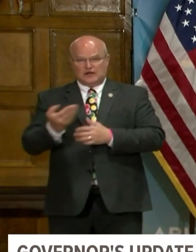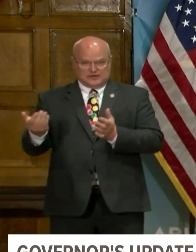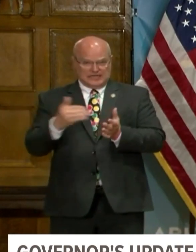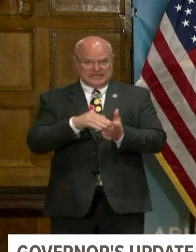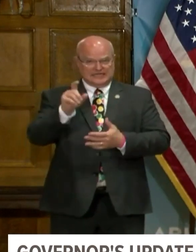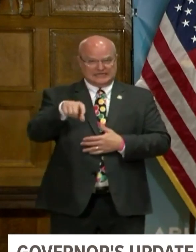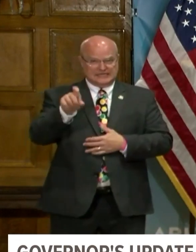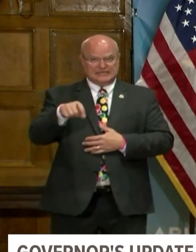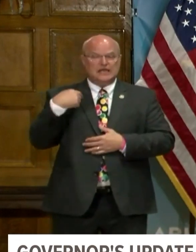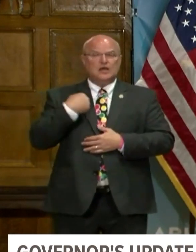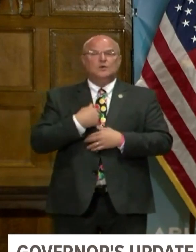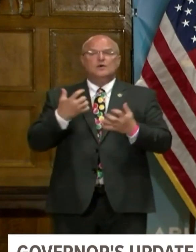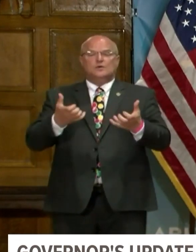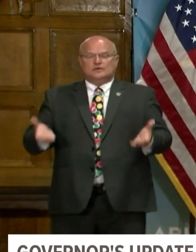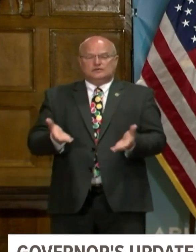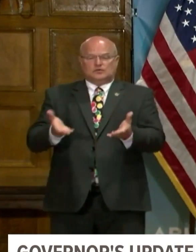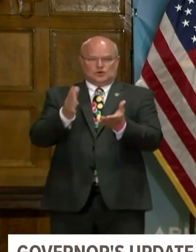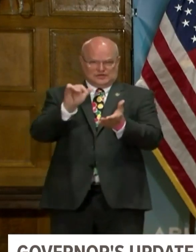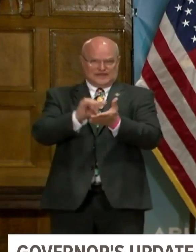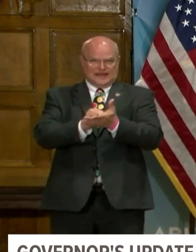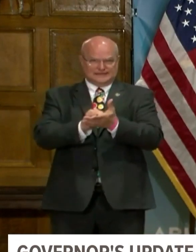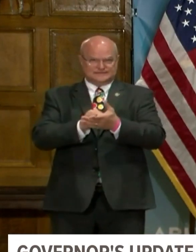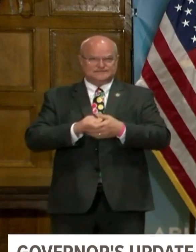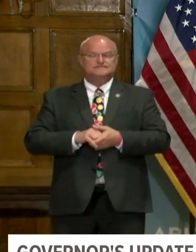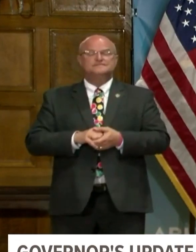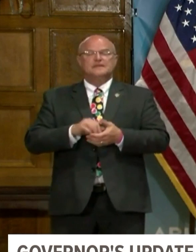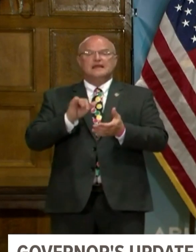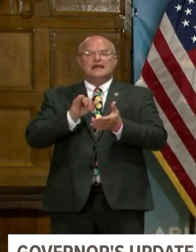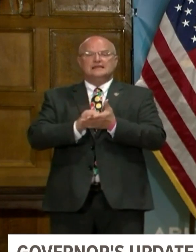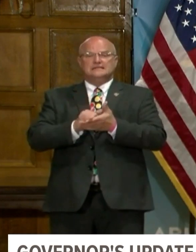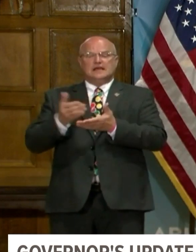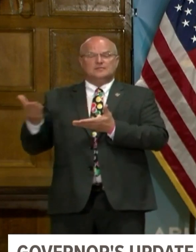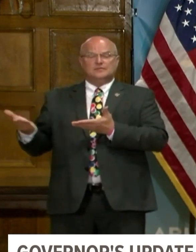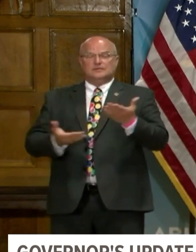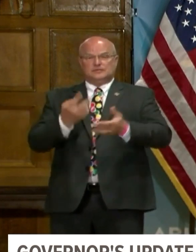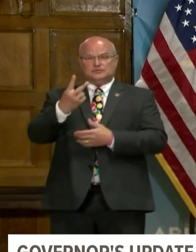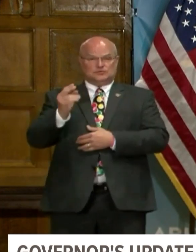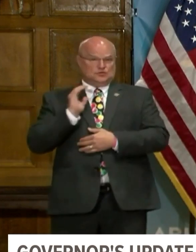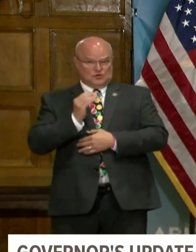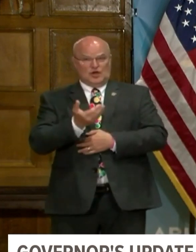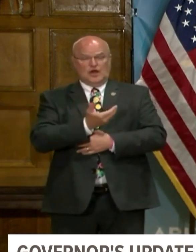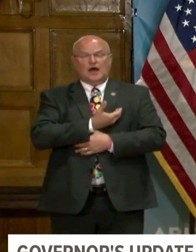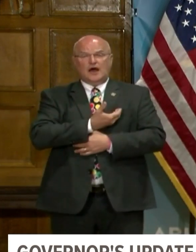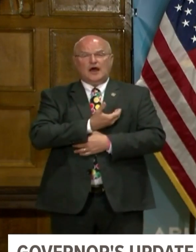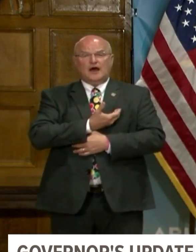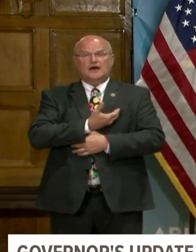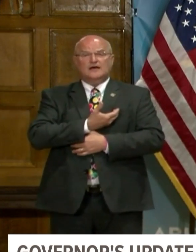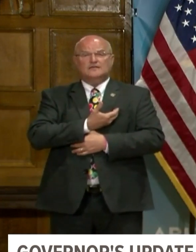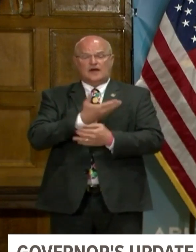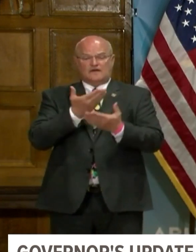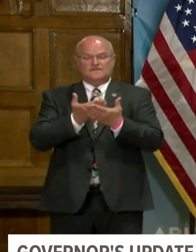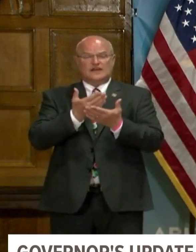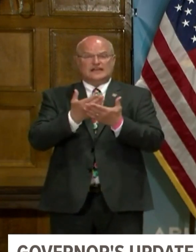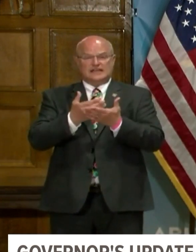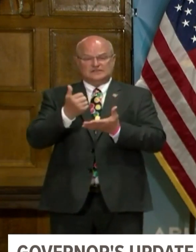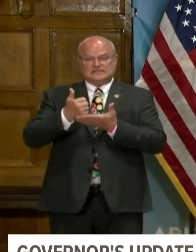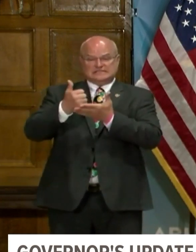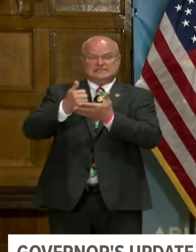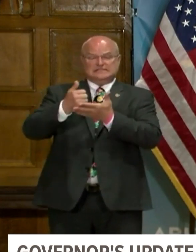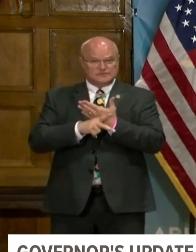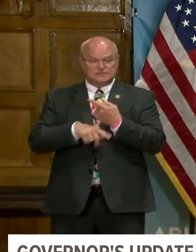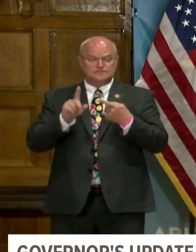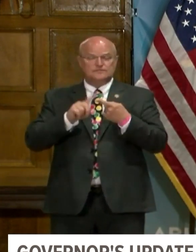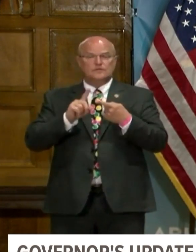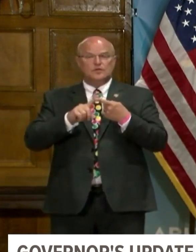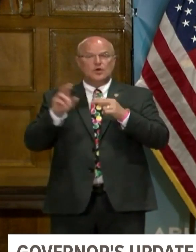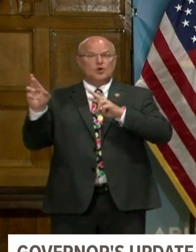again. And we want to be able to encourage that. And that brings me to two of our financial assistance